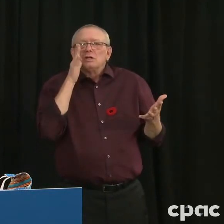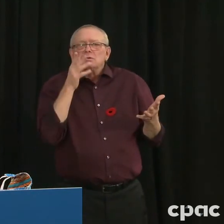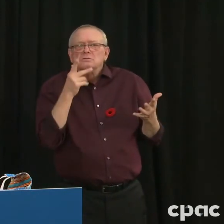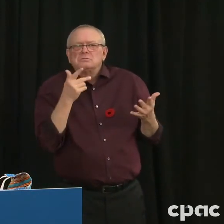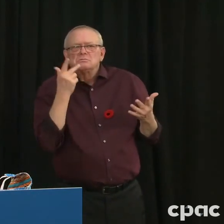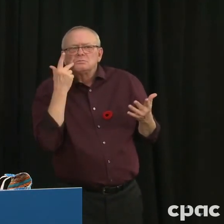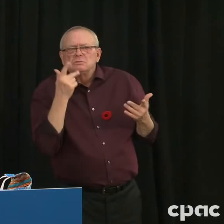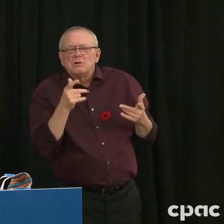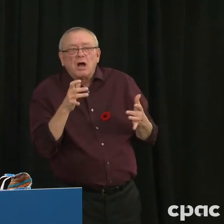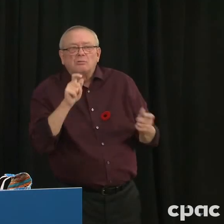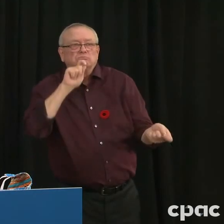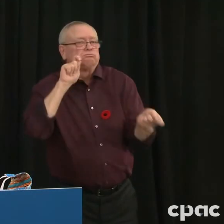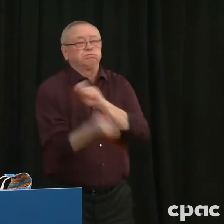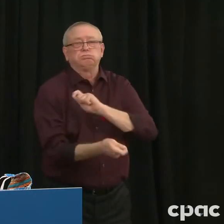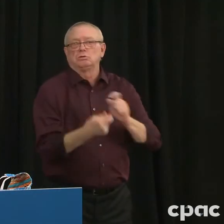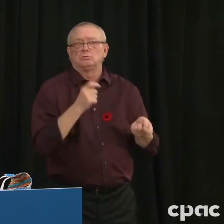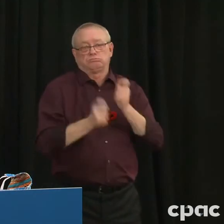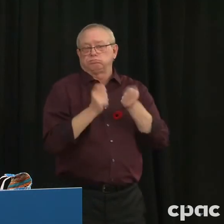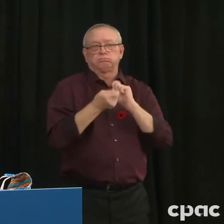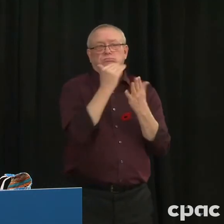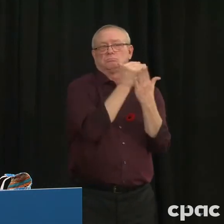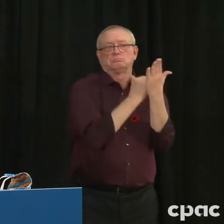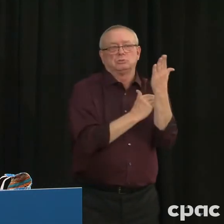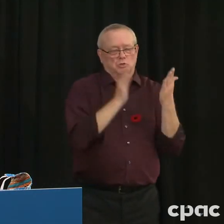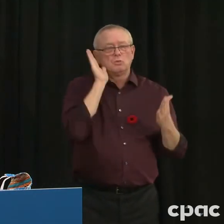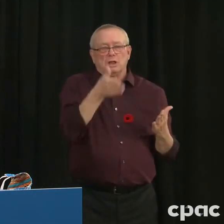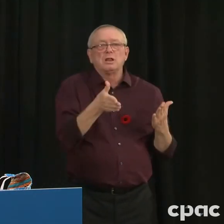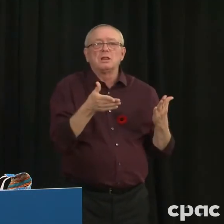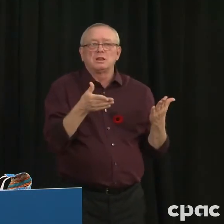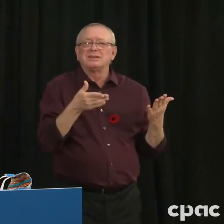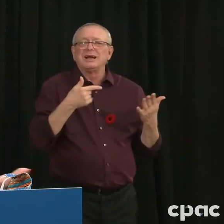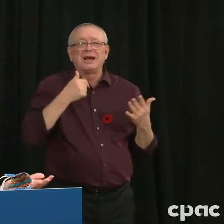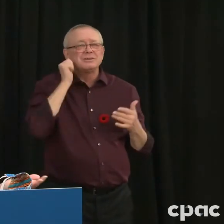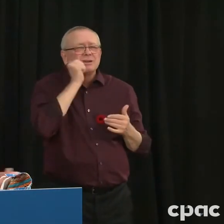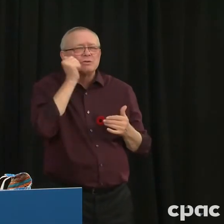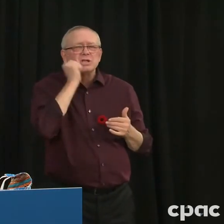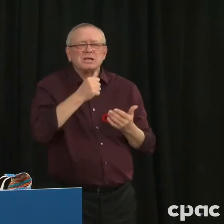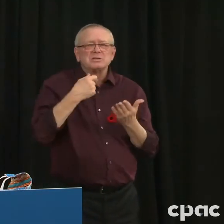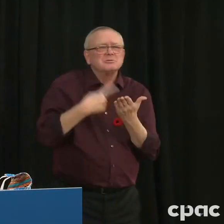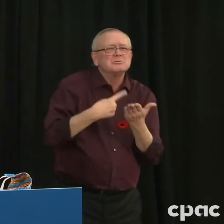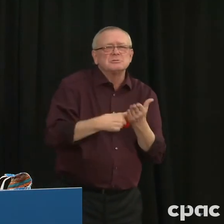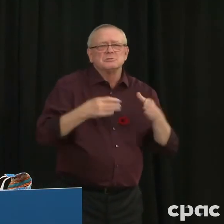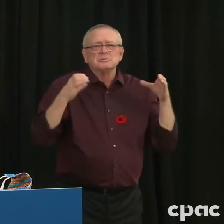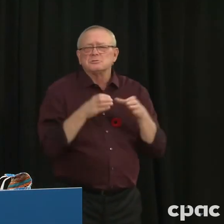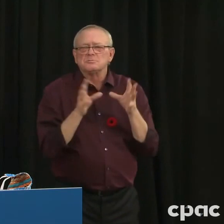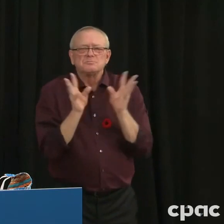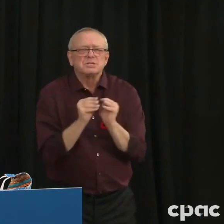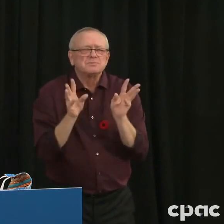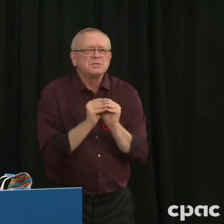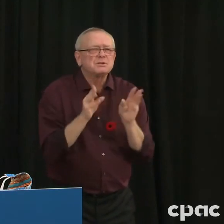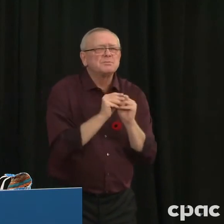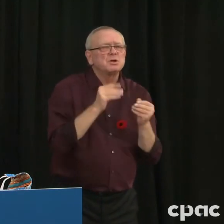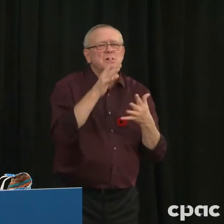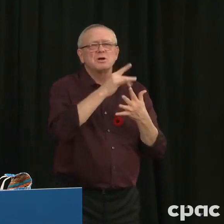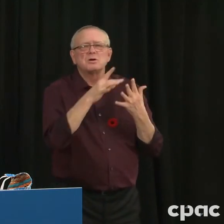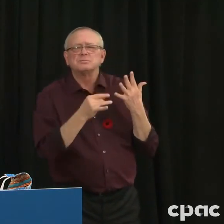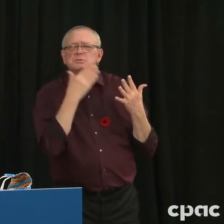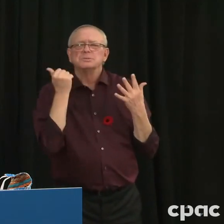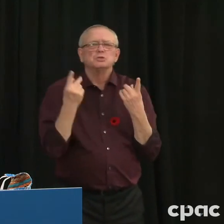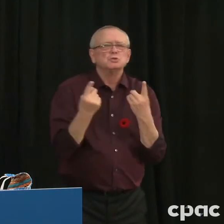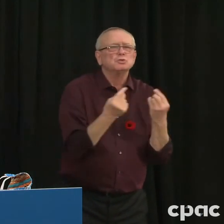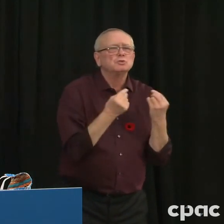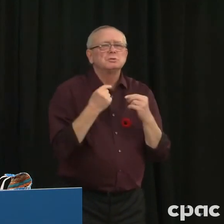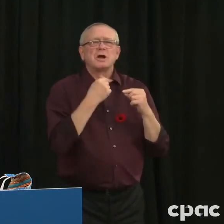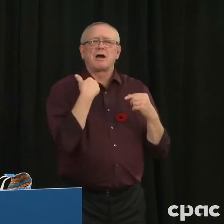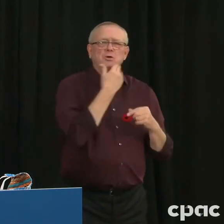our hospitalizations very closely, we're having active discussions about multiple options, and again, trying to make the